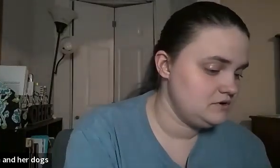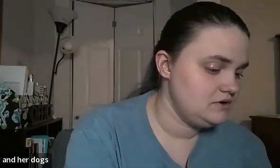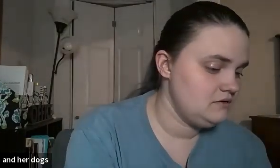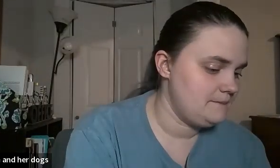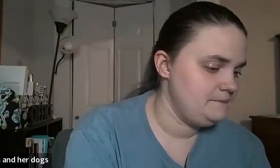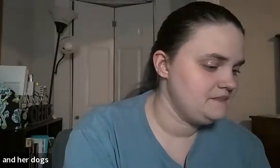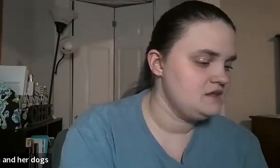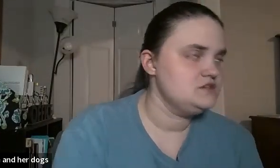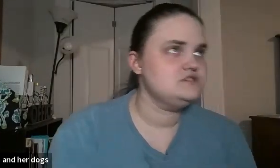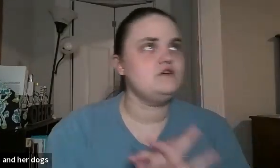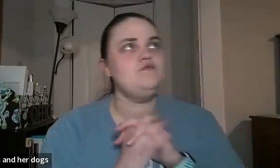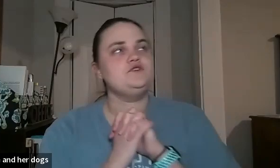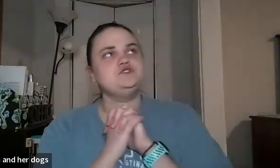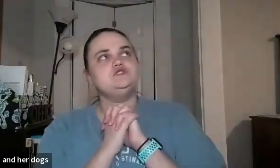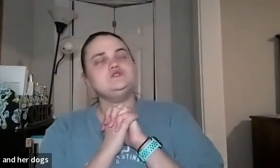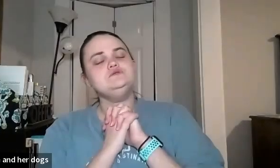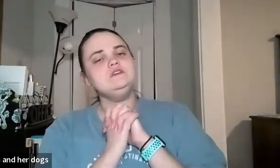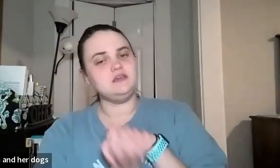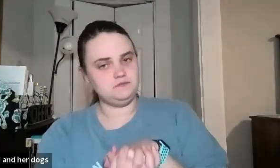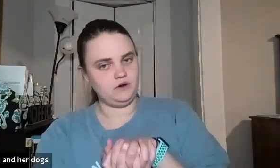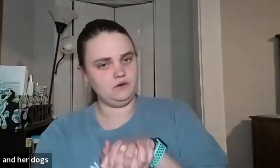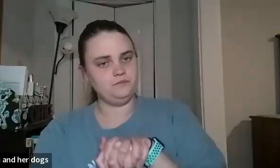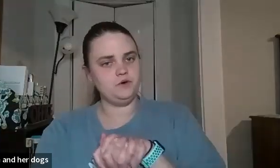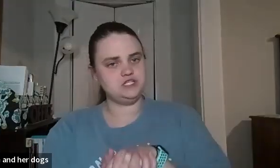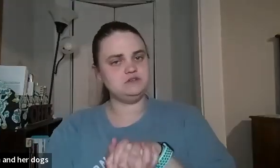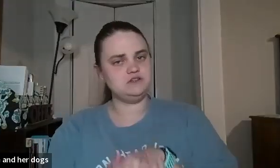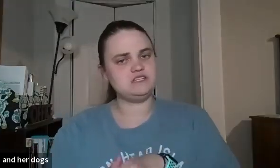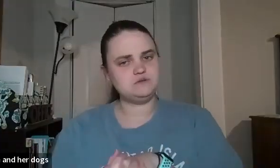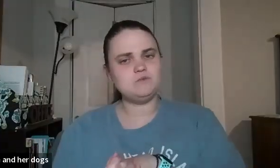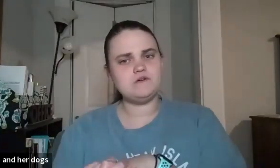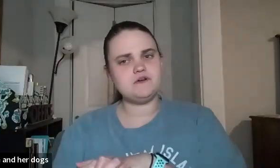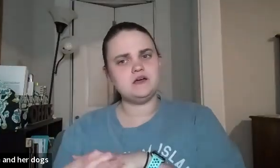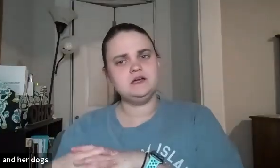Zookeeper. Okay. So for zookeeper, what you would do is, this one's more of a